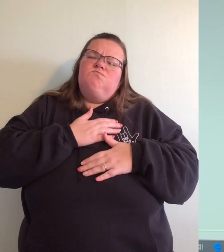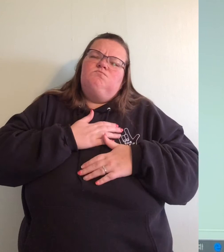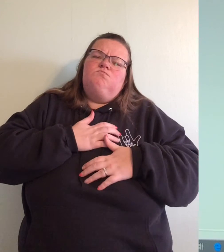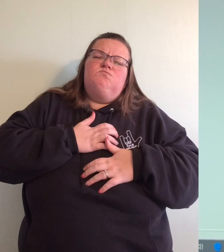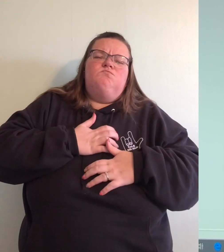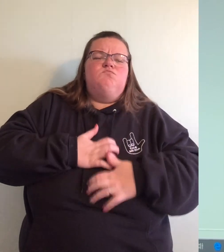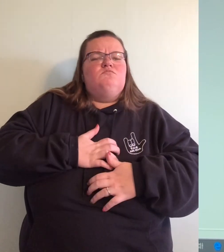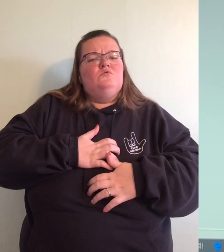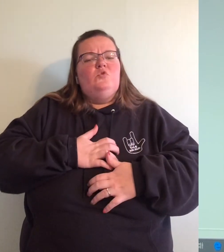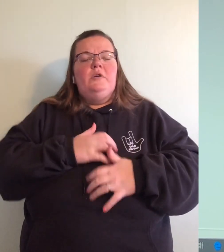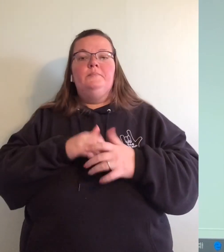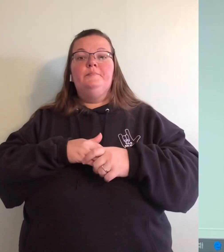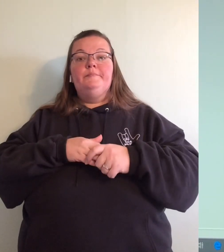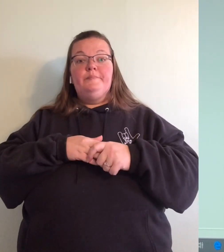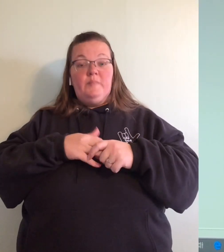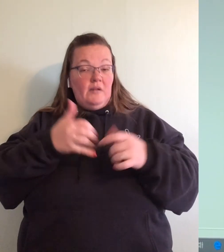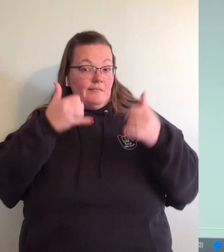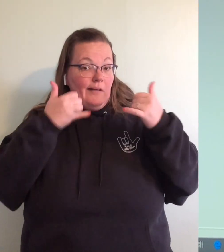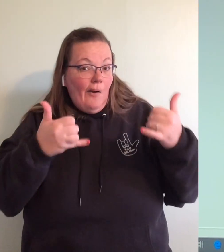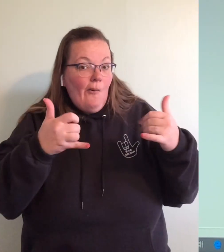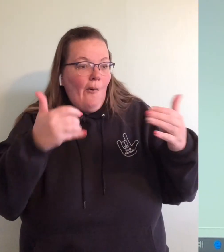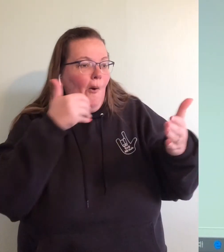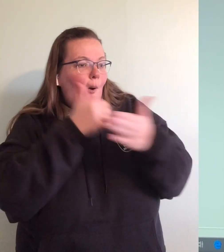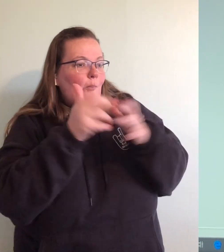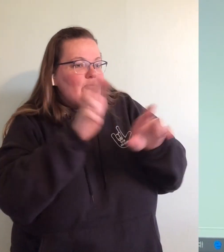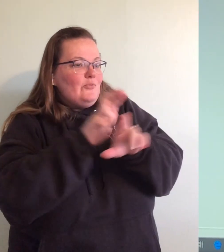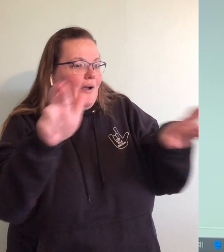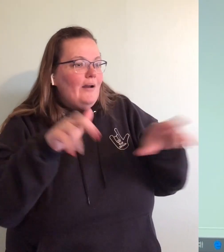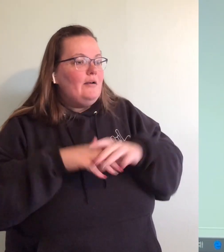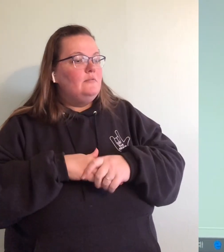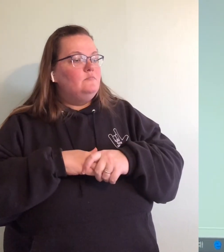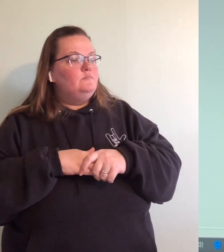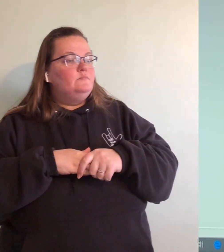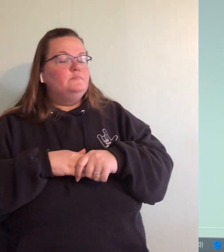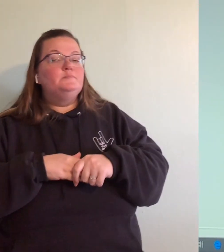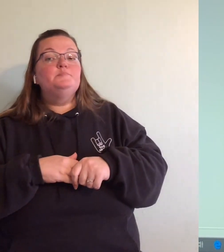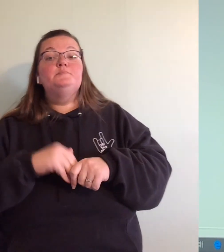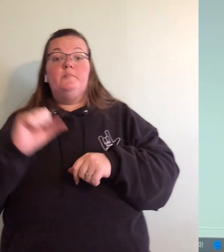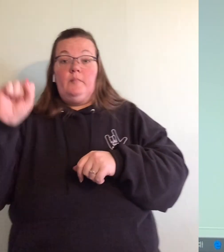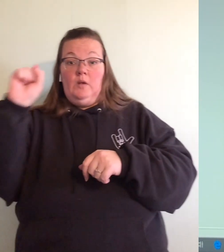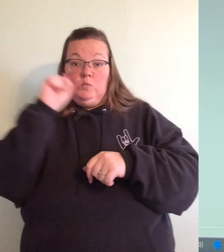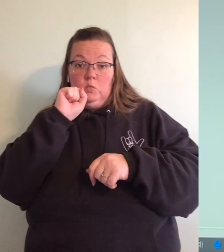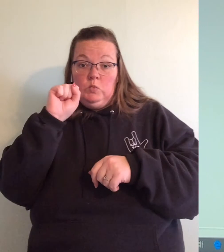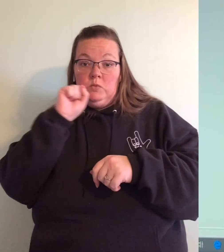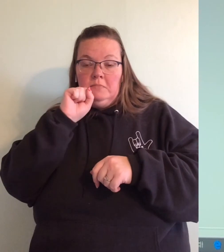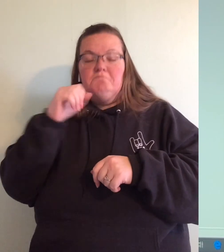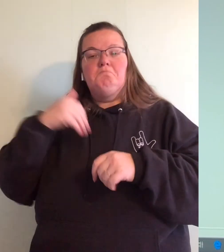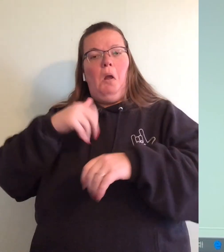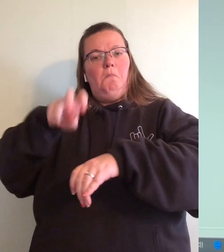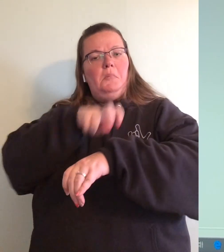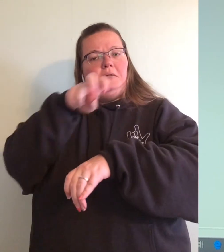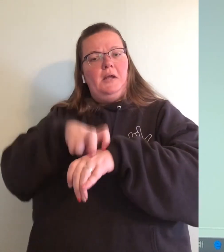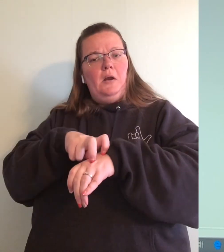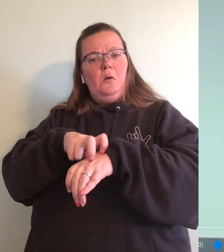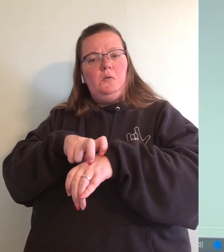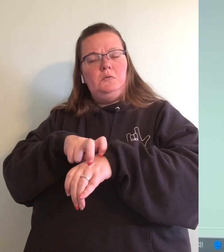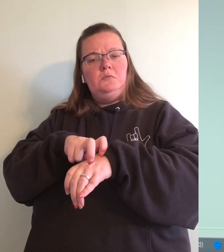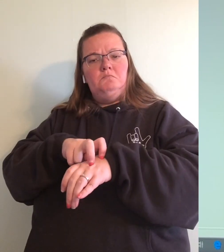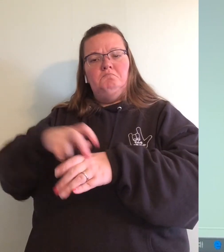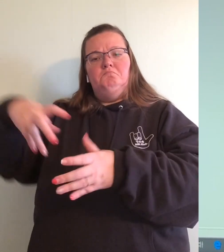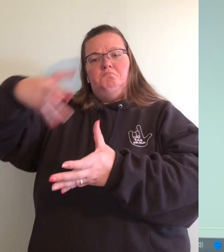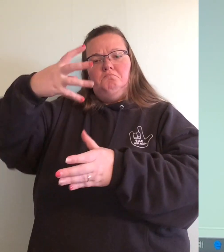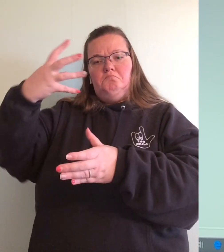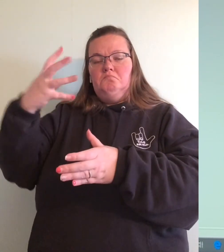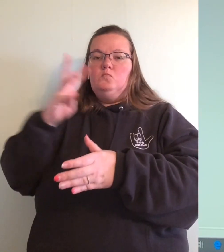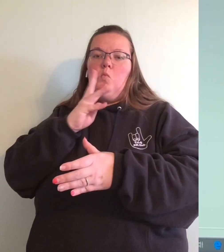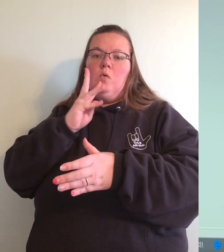Mr. Beaver said, "Now we're nearly ready." Susan drained the potatoes and then put them all back into the empty dry